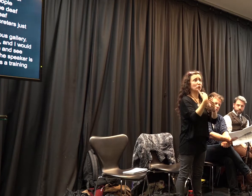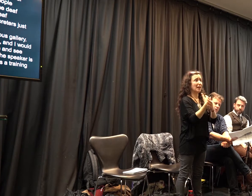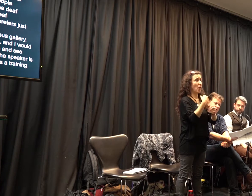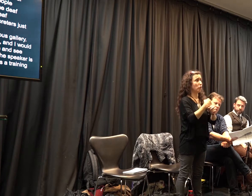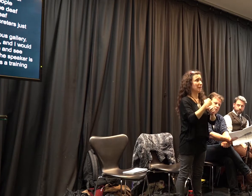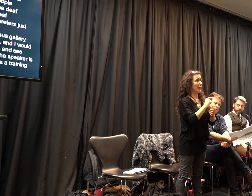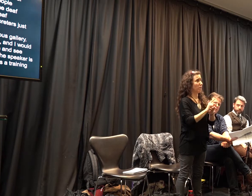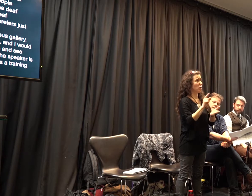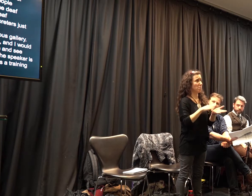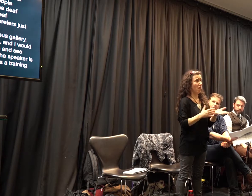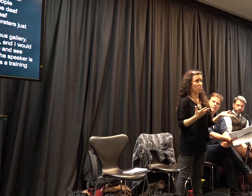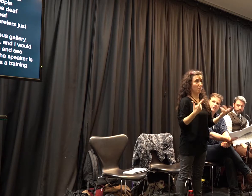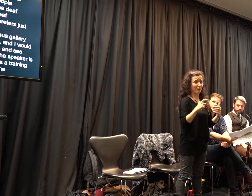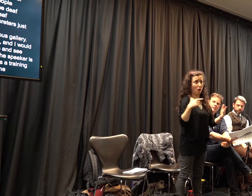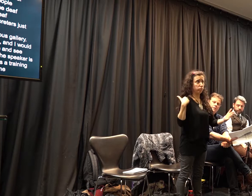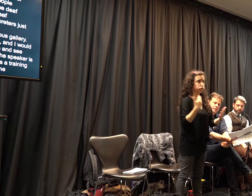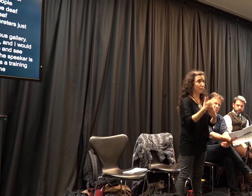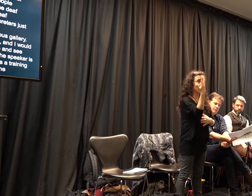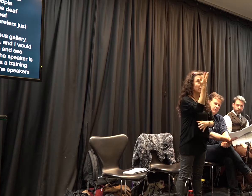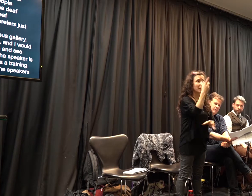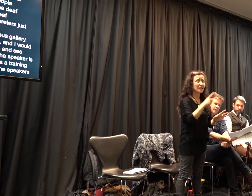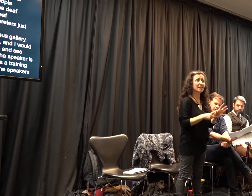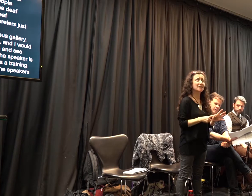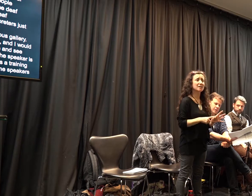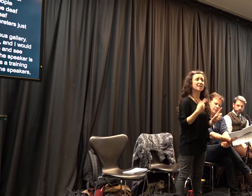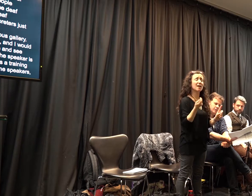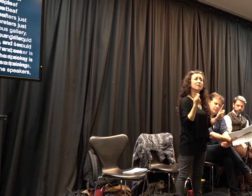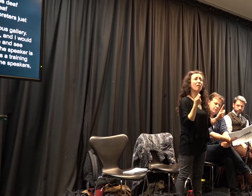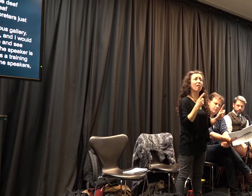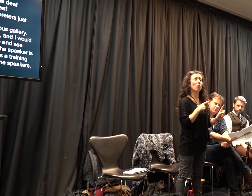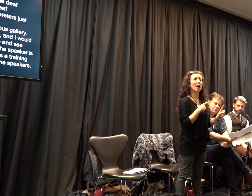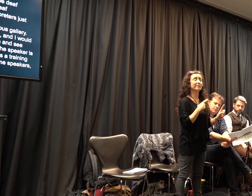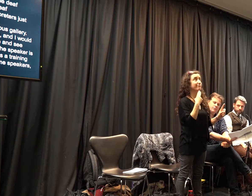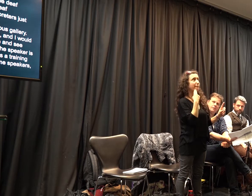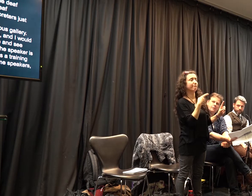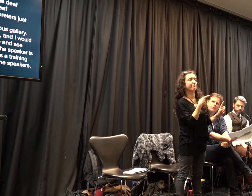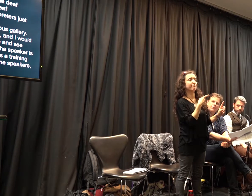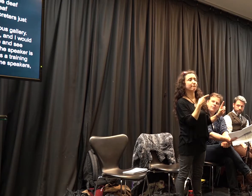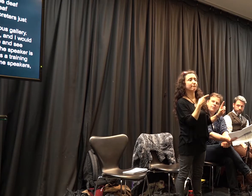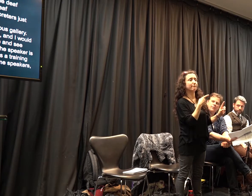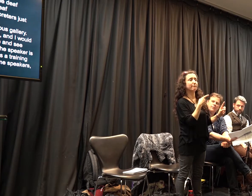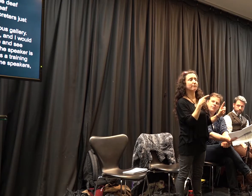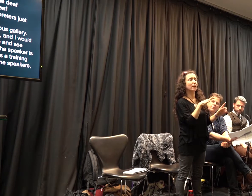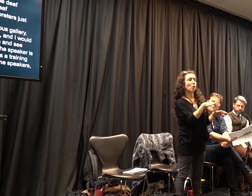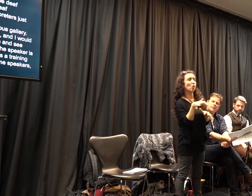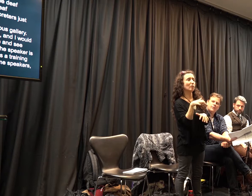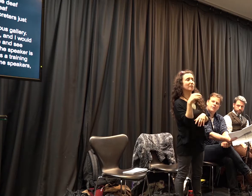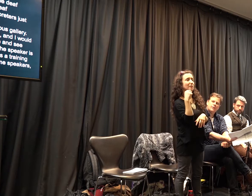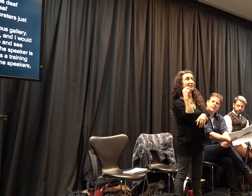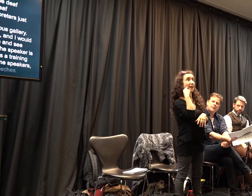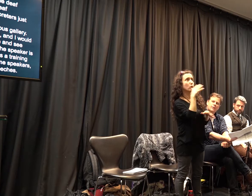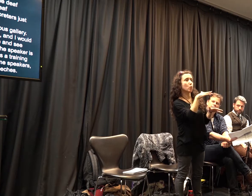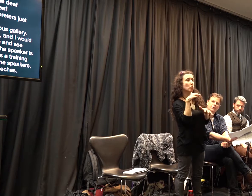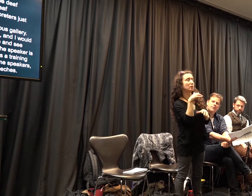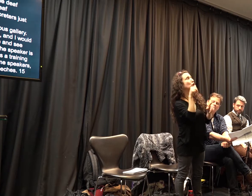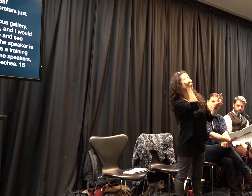to become speakers. The Tate Modern, every month, has these speaks. 15 years it's happened, and that's because of